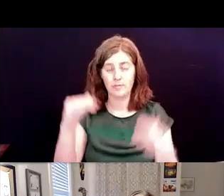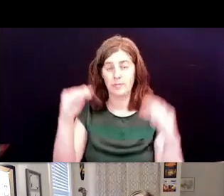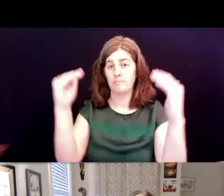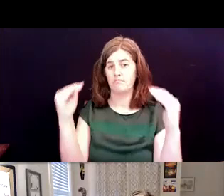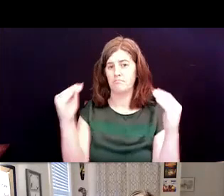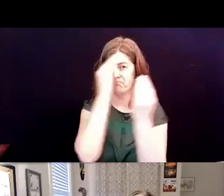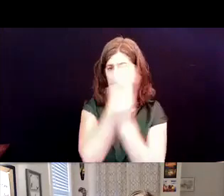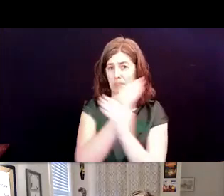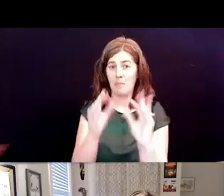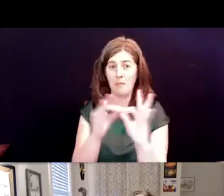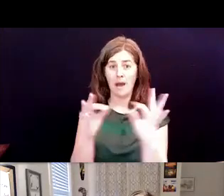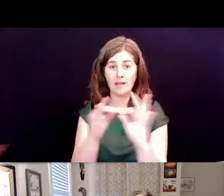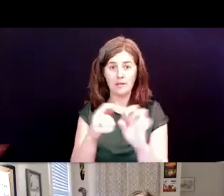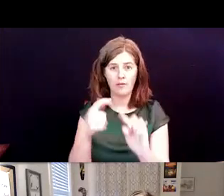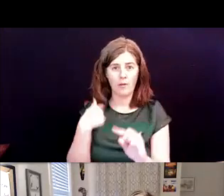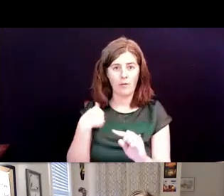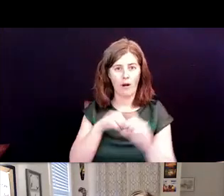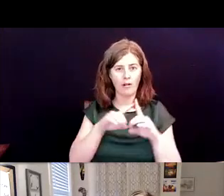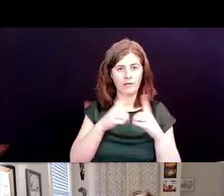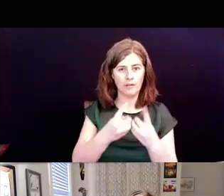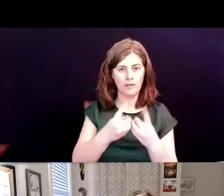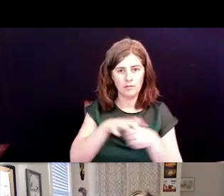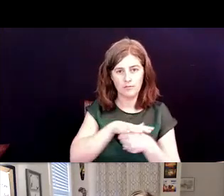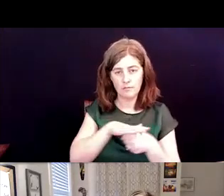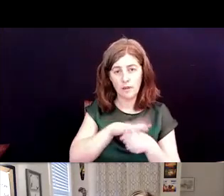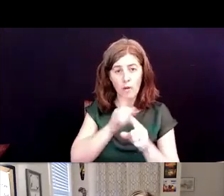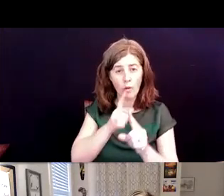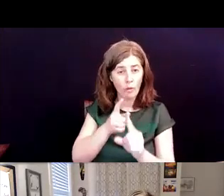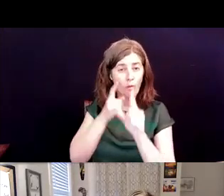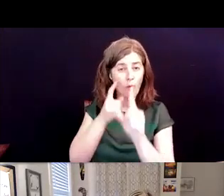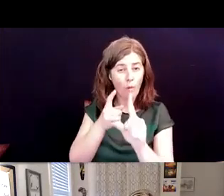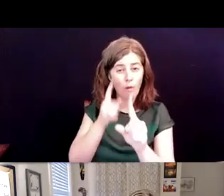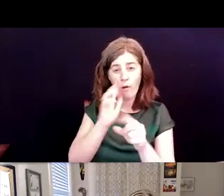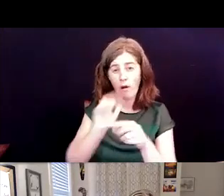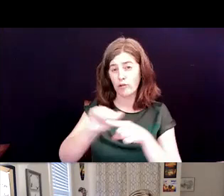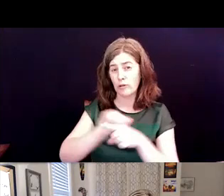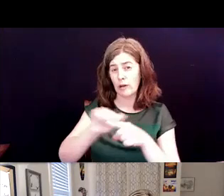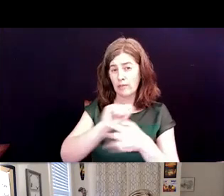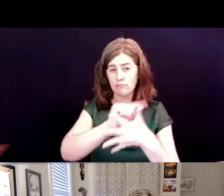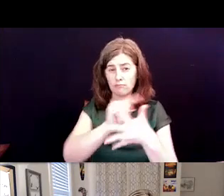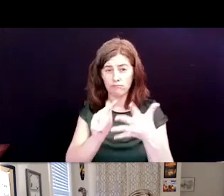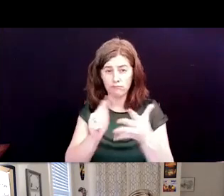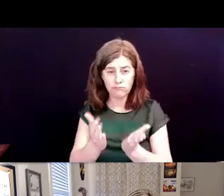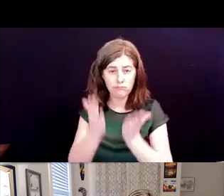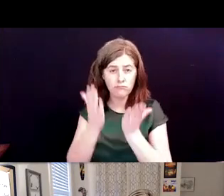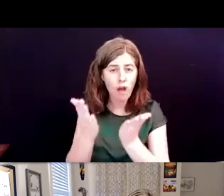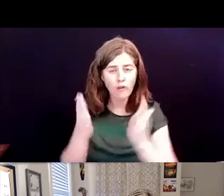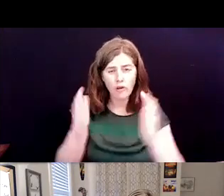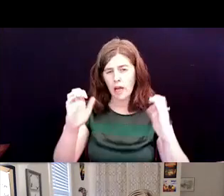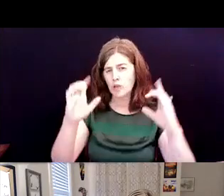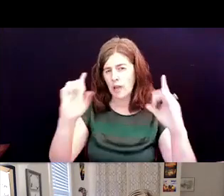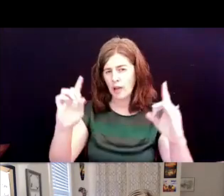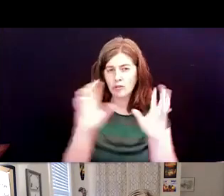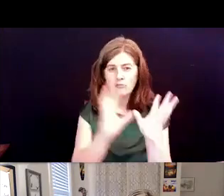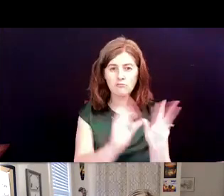Just a little message from our division. The objective of our training series is to offer educational